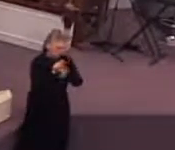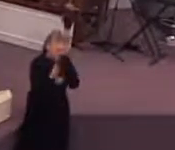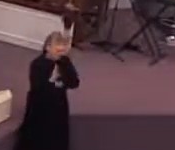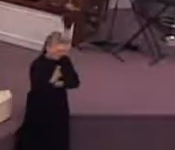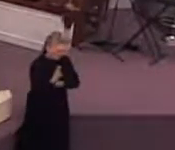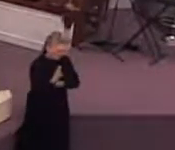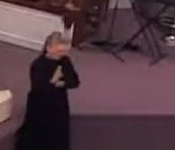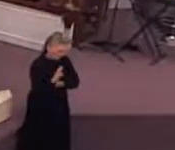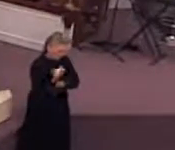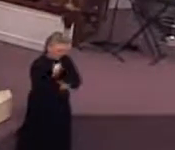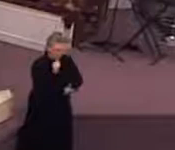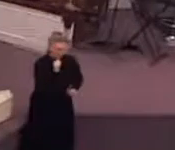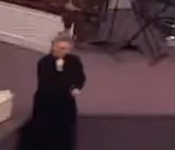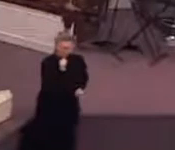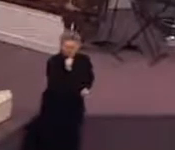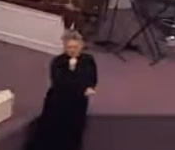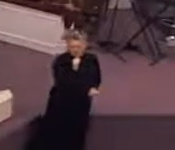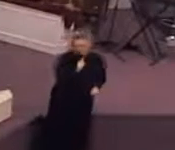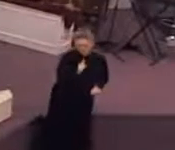I'm not so much